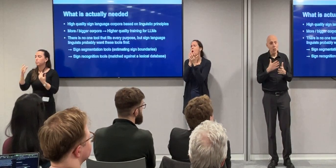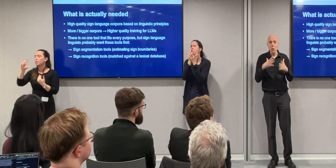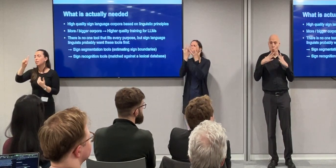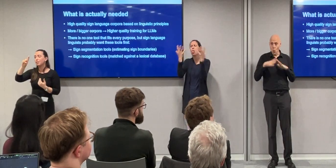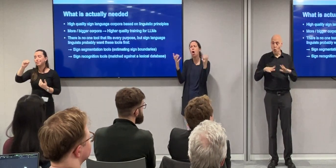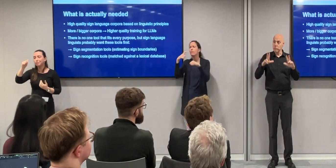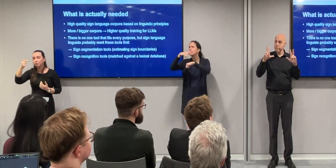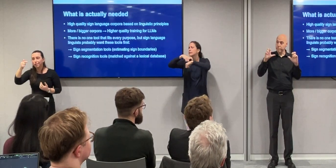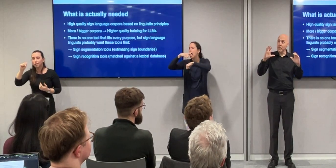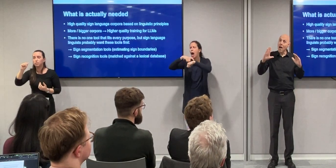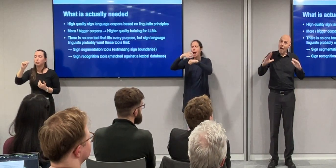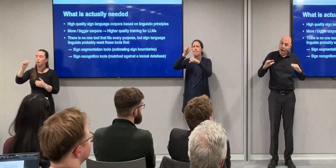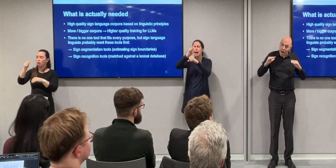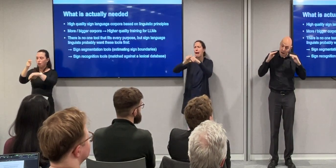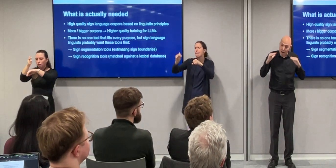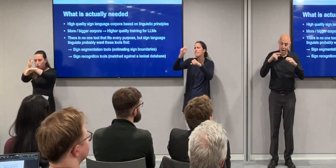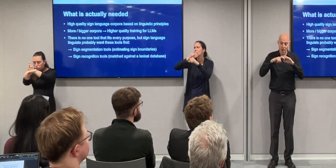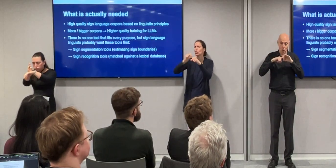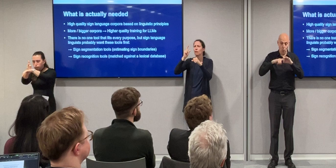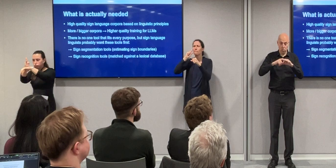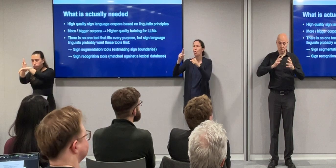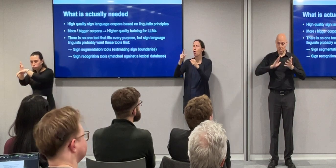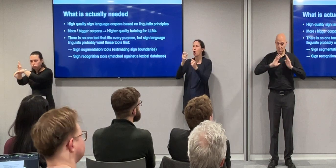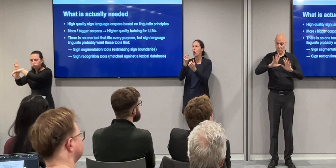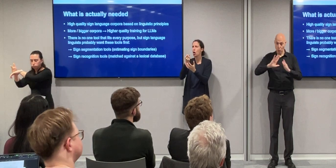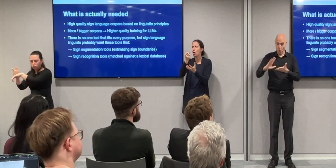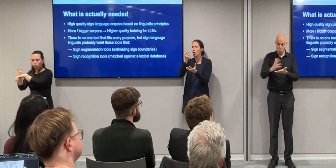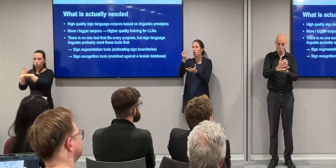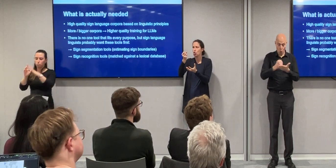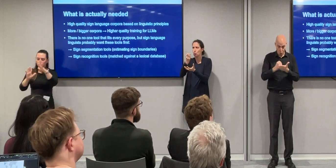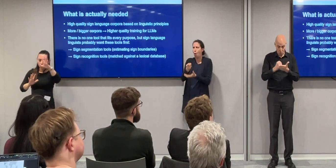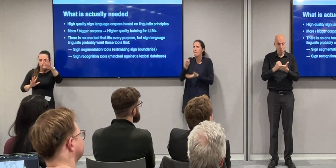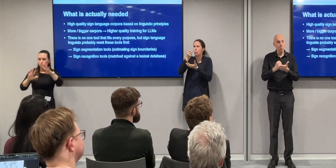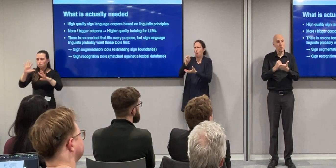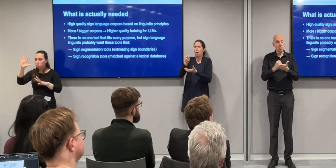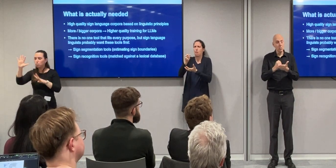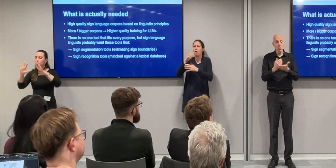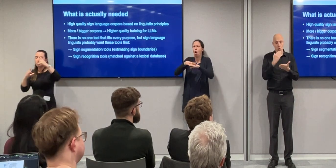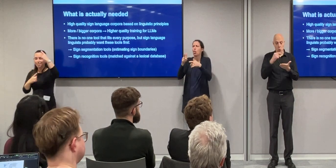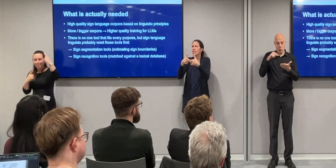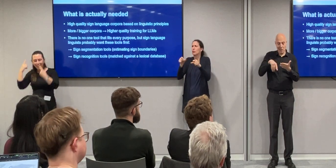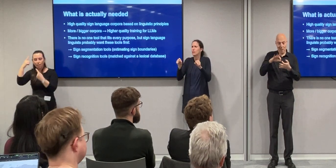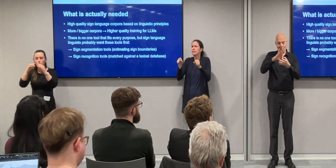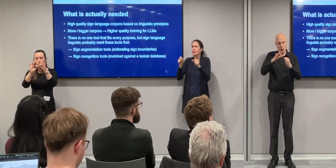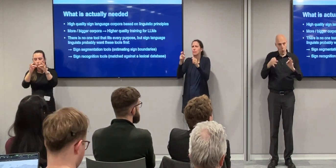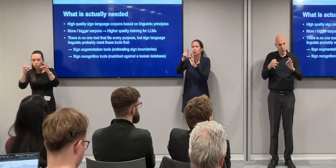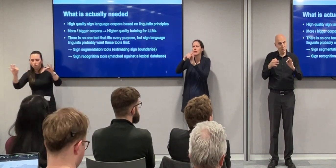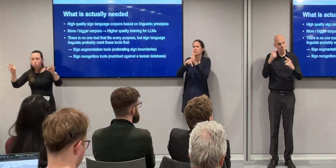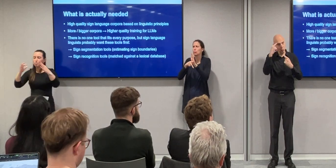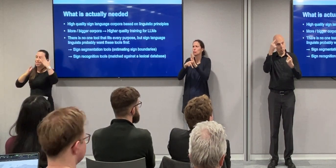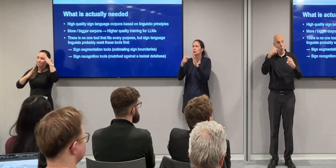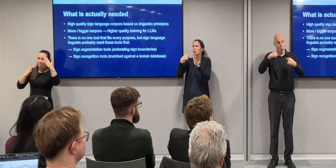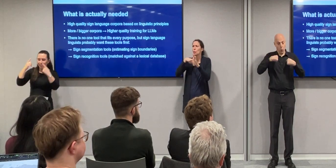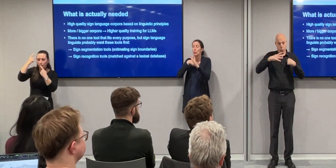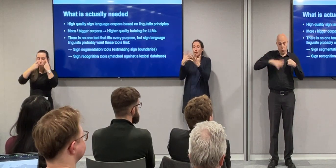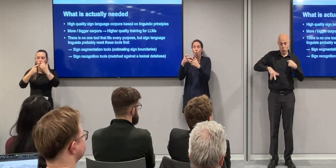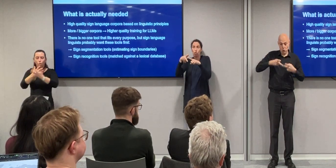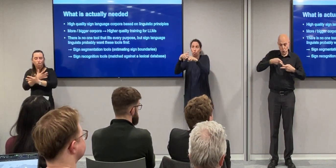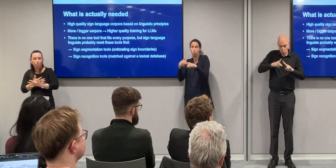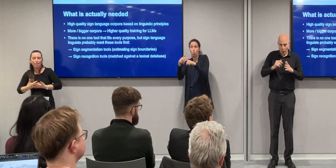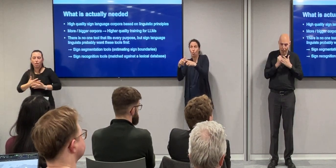high quality sign language corpora built on linguistic principles. We want the tools to help us make that